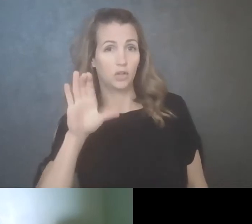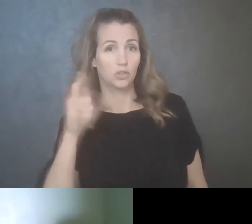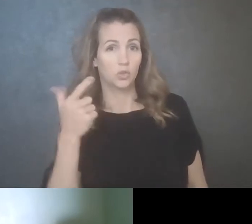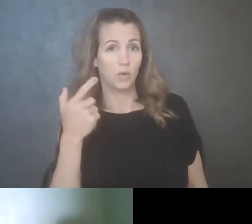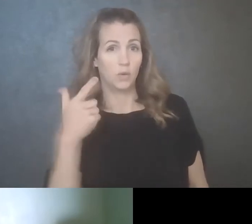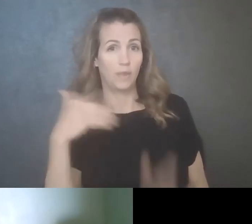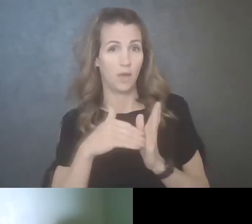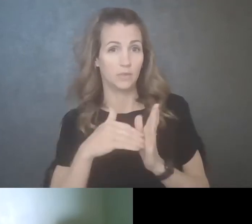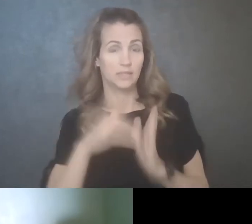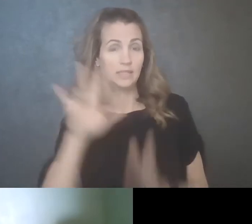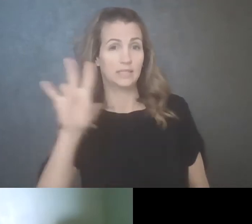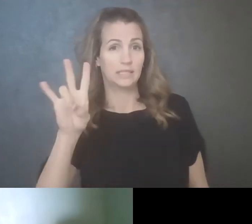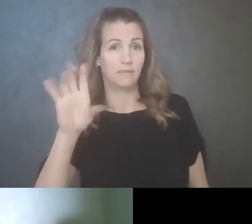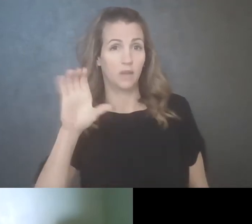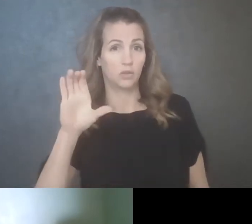3,721,728.